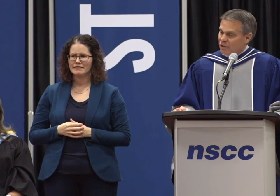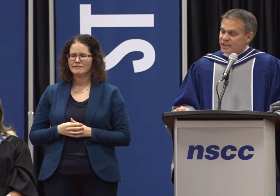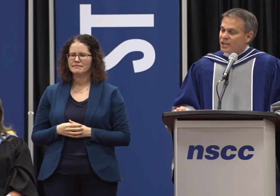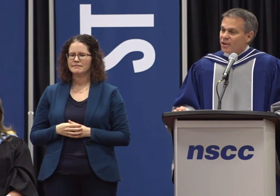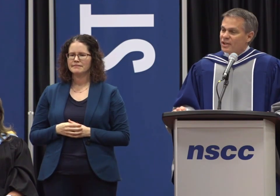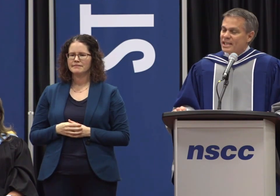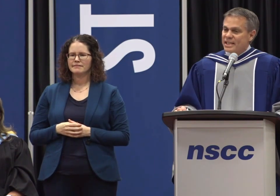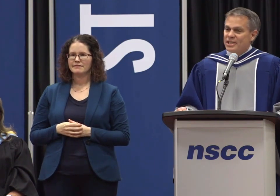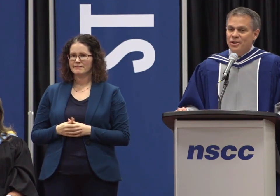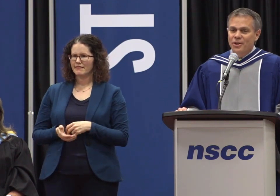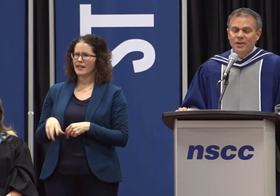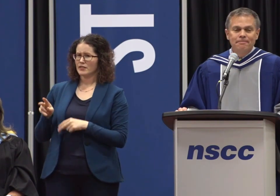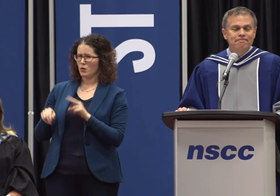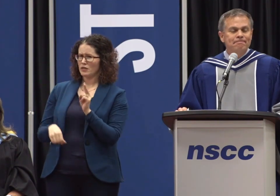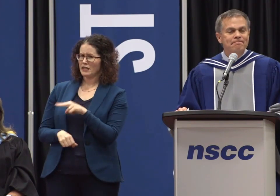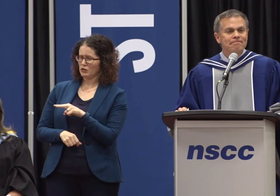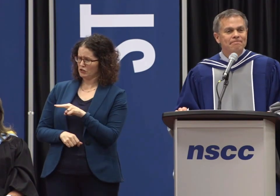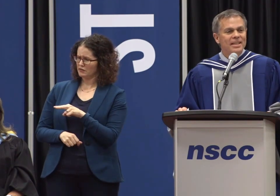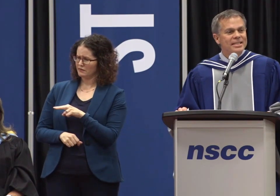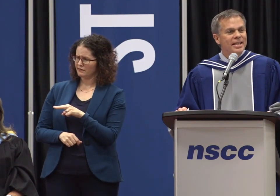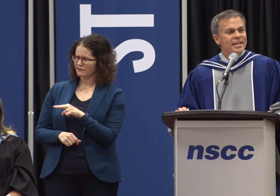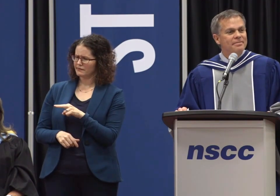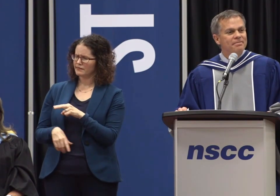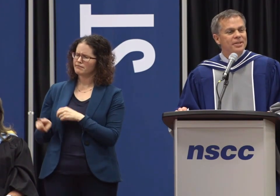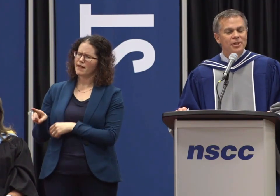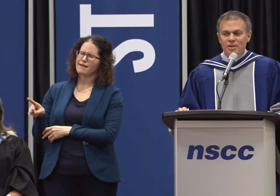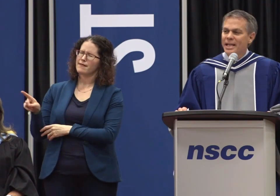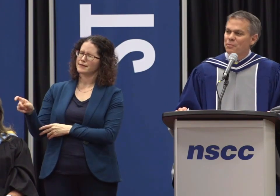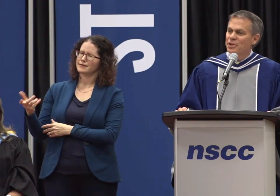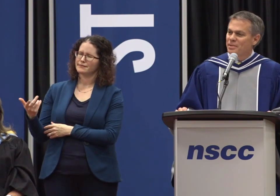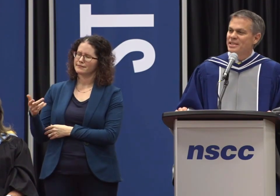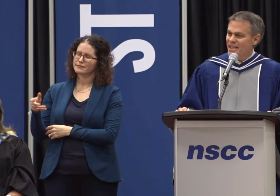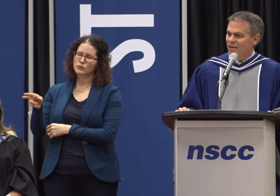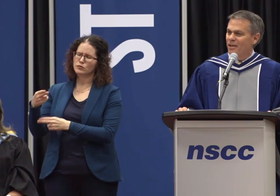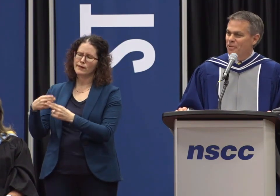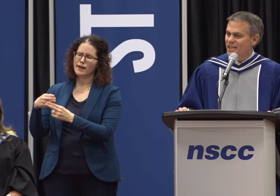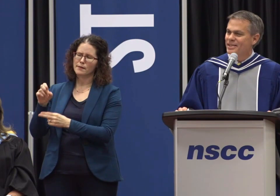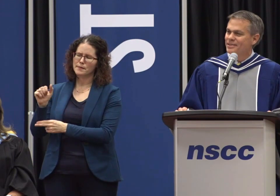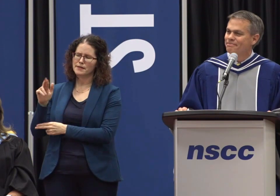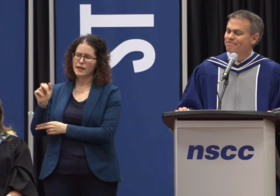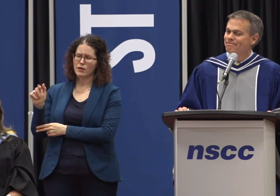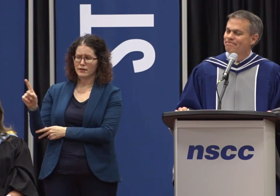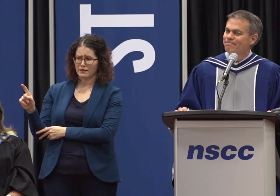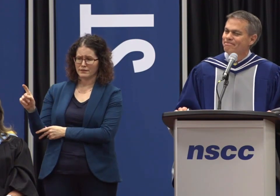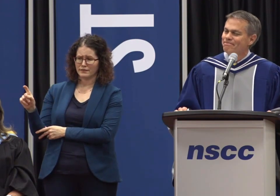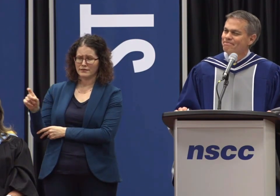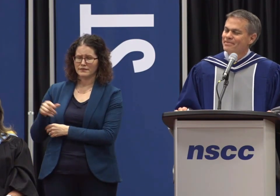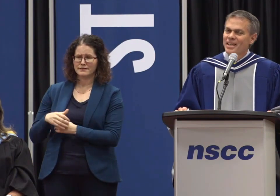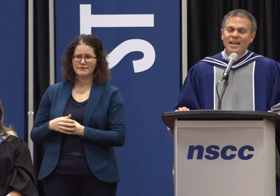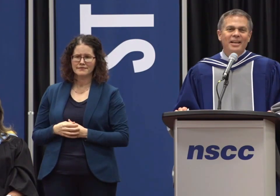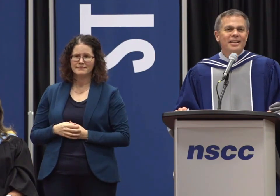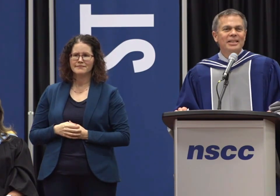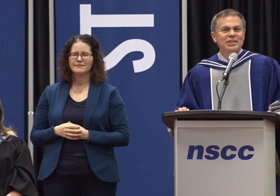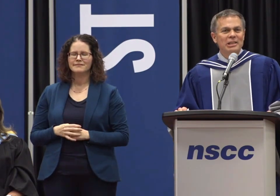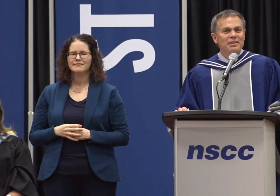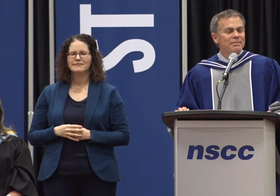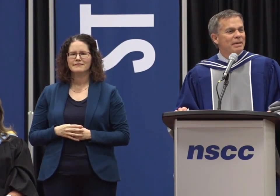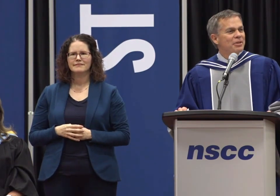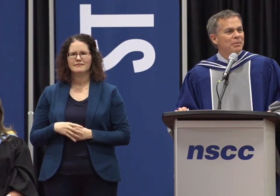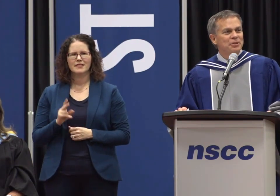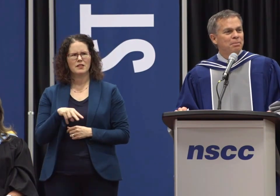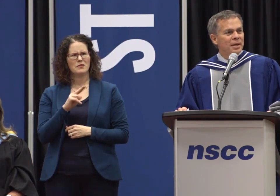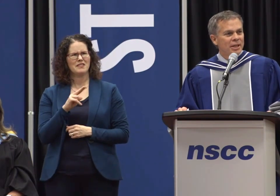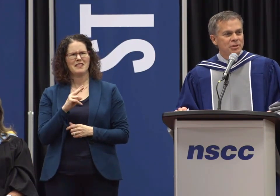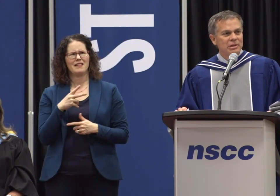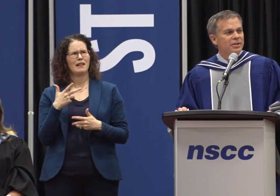So I looked at her and I said to her, "Your name wouldn't be Sarah, would it?" And she looked at